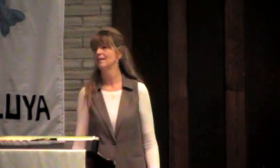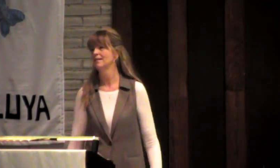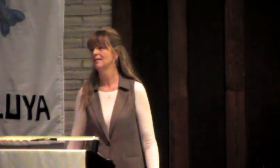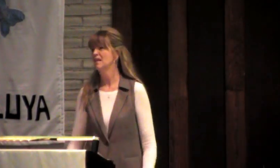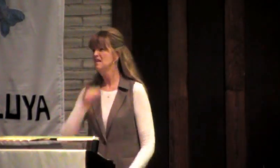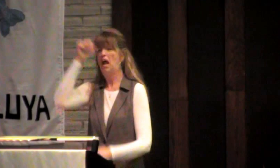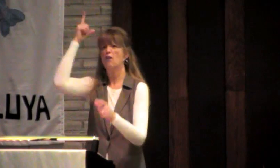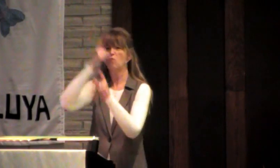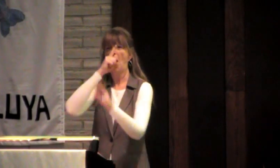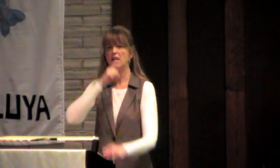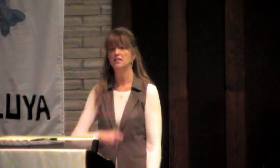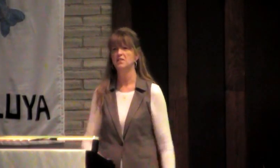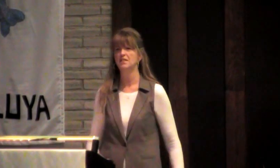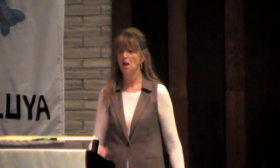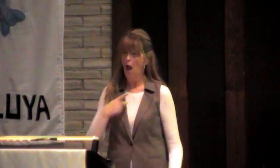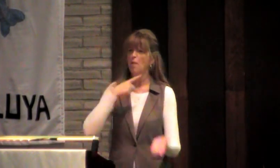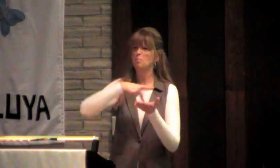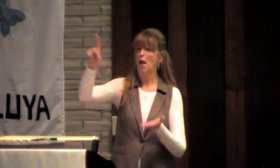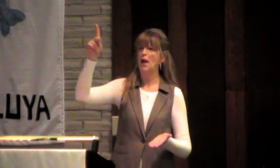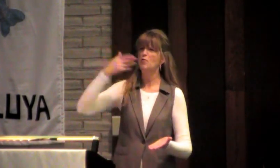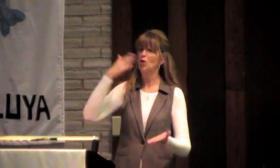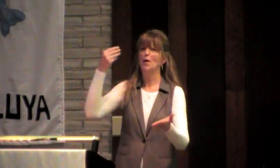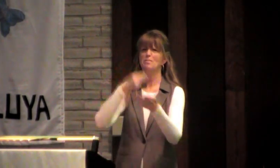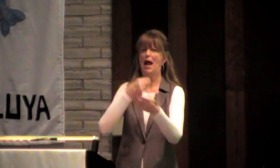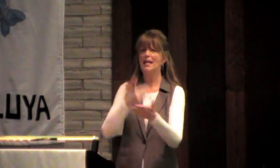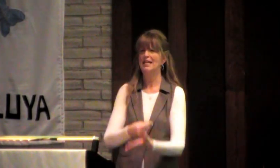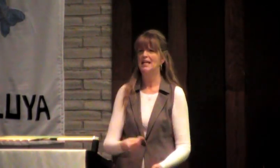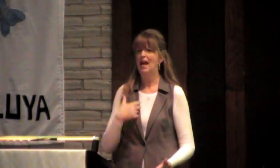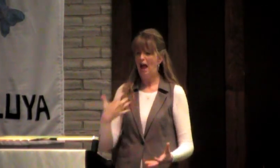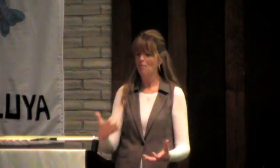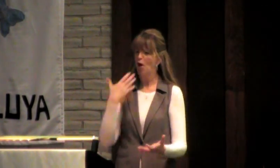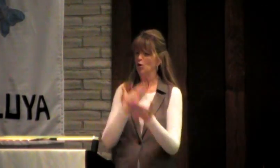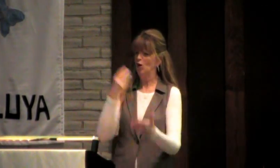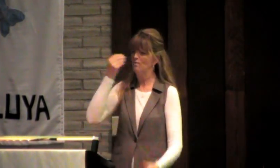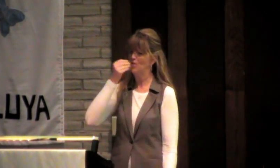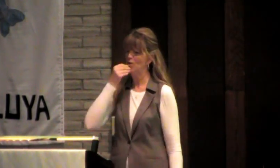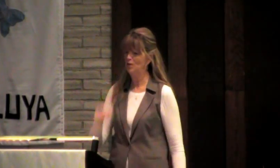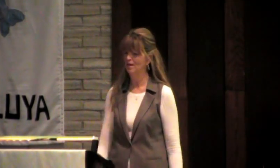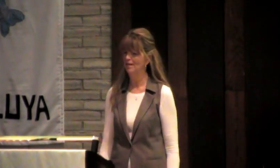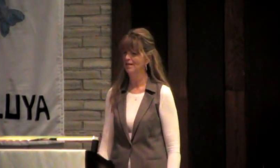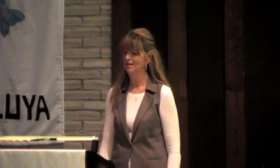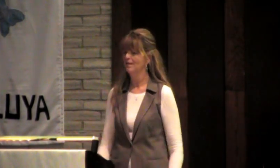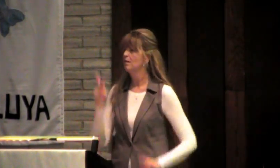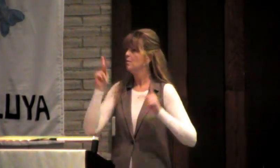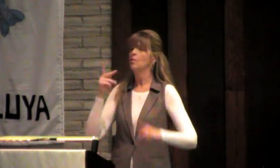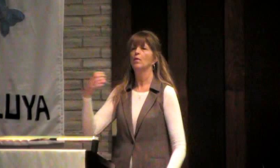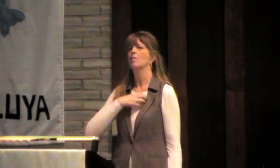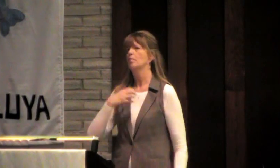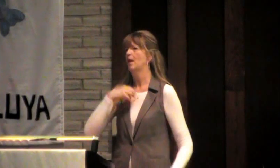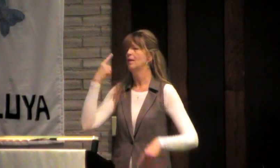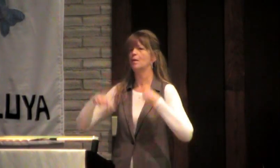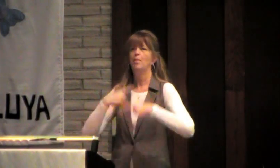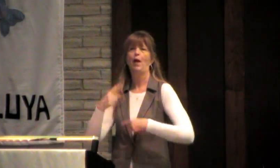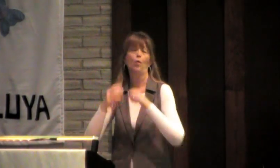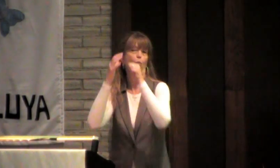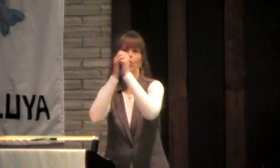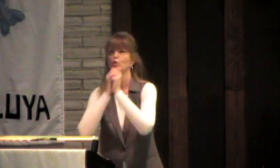it back. It's not right. I paid good money for this. I want a good steak. I mean, people complain